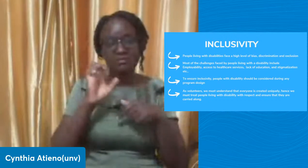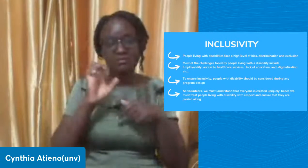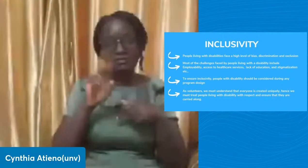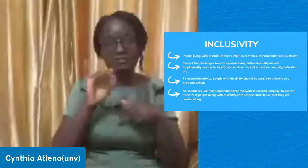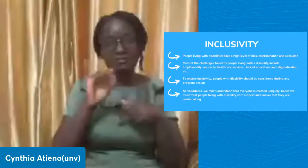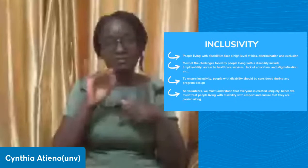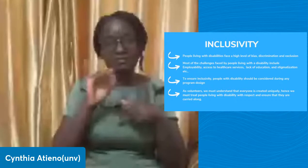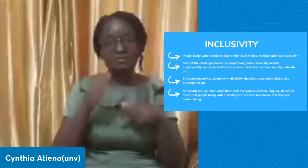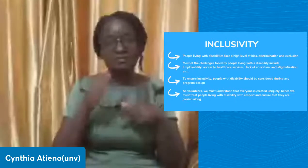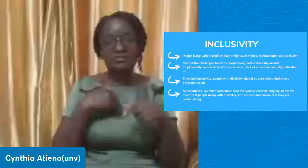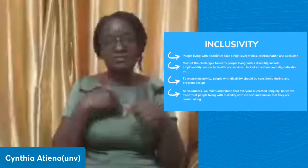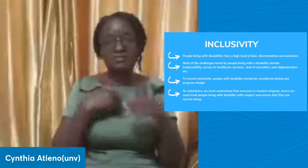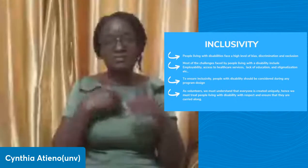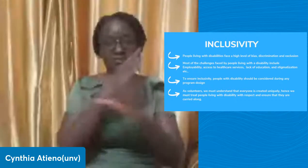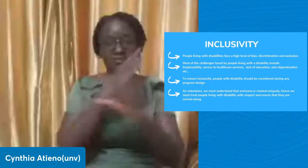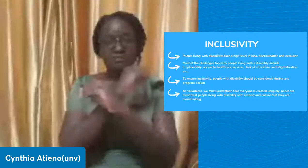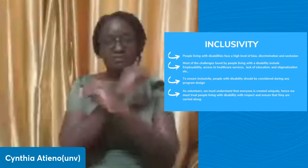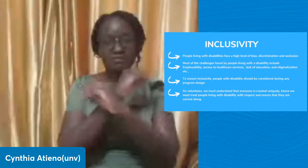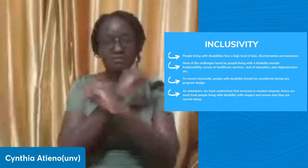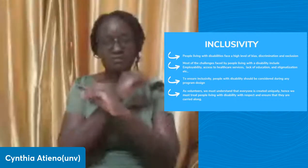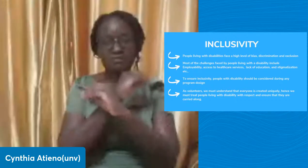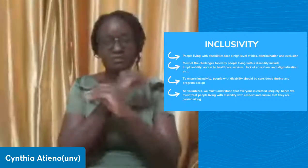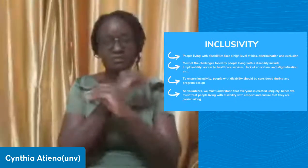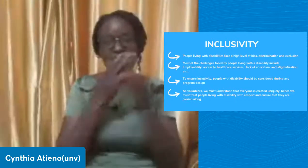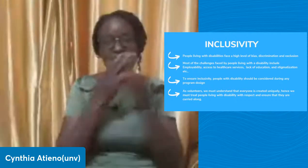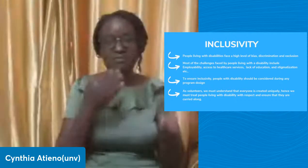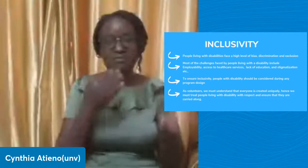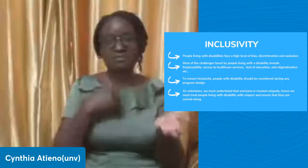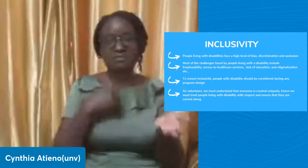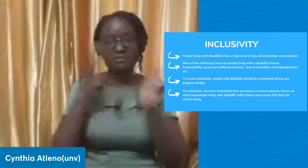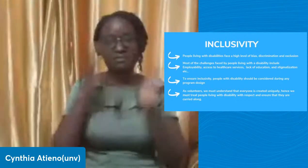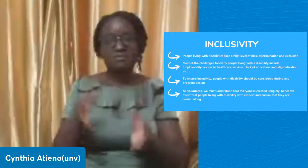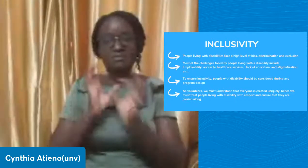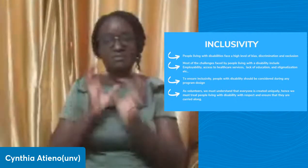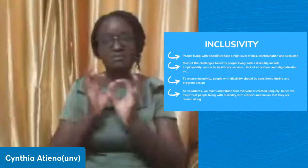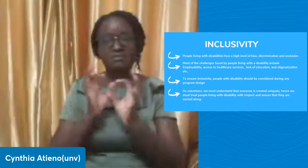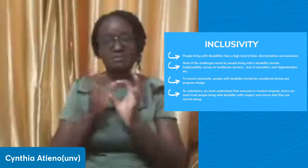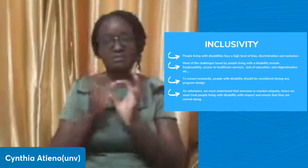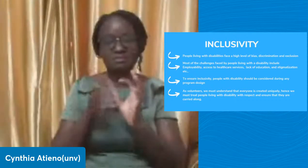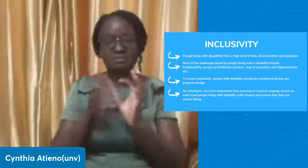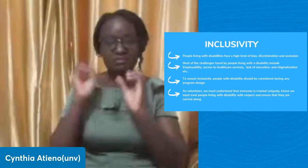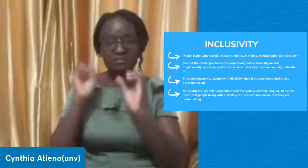have an interpreter to interpret, so that people who cannot hear